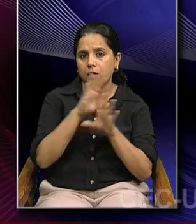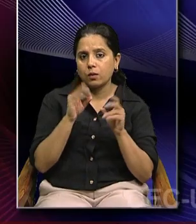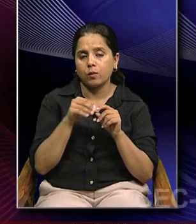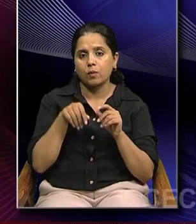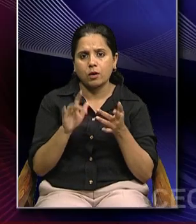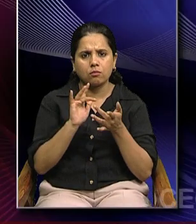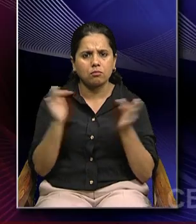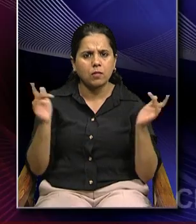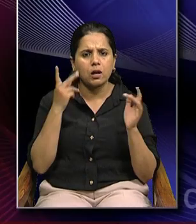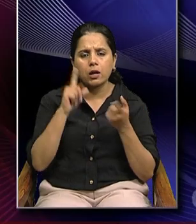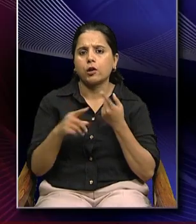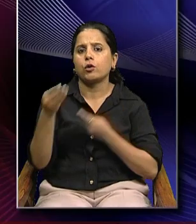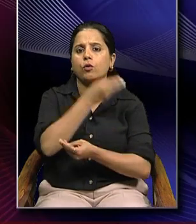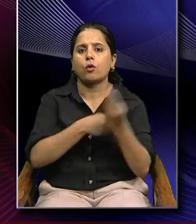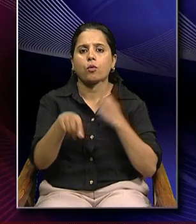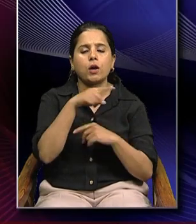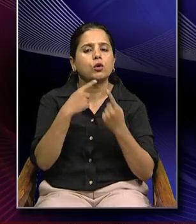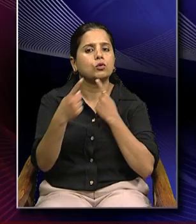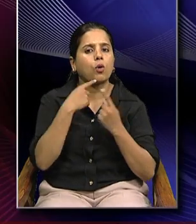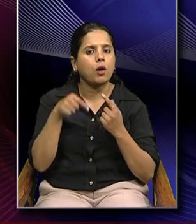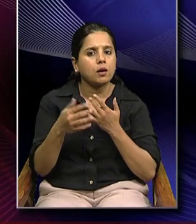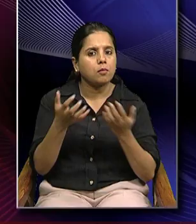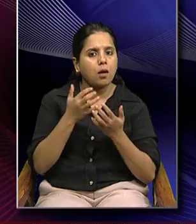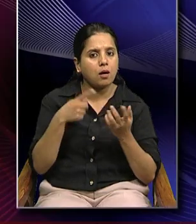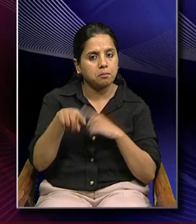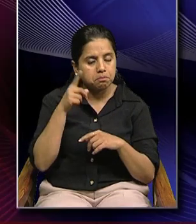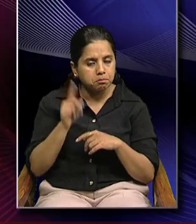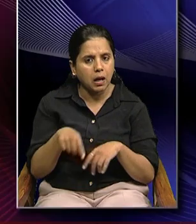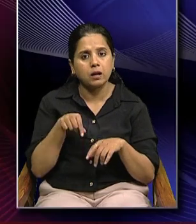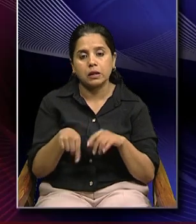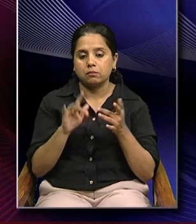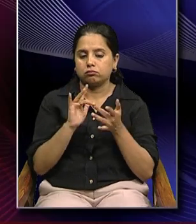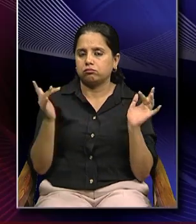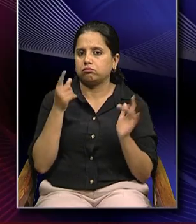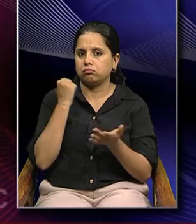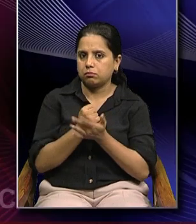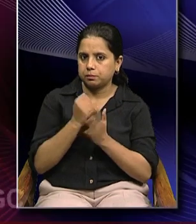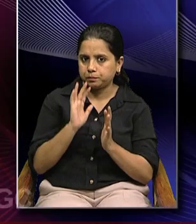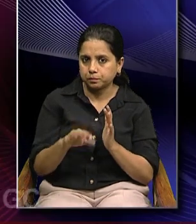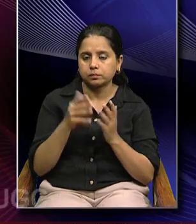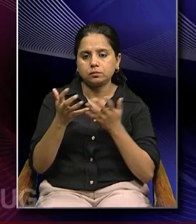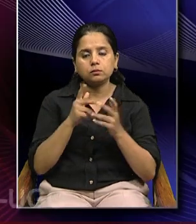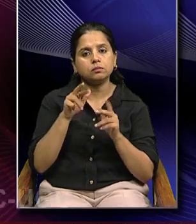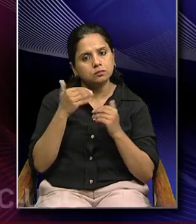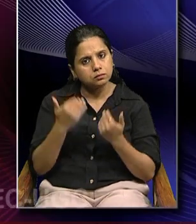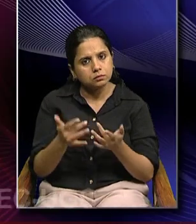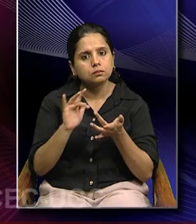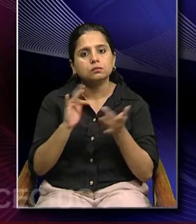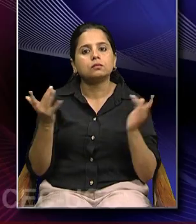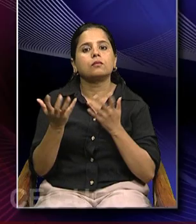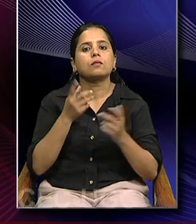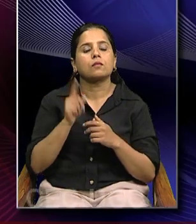digital economy, when we talk about marketing to be completely digital, or marketing means digital marketing only,